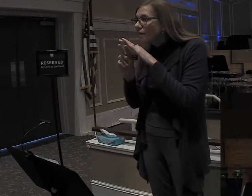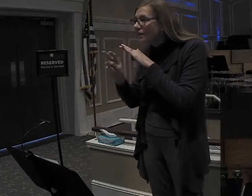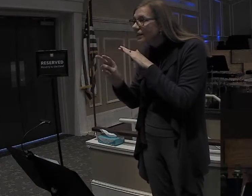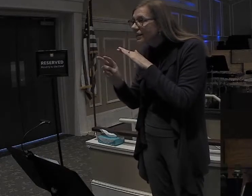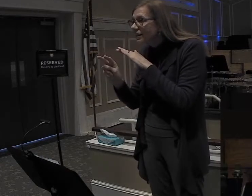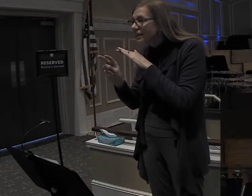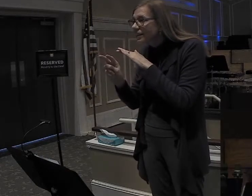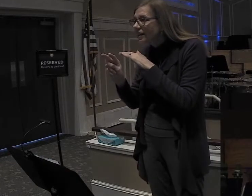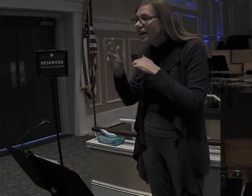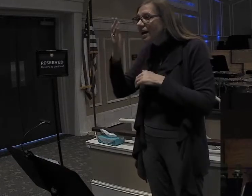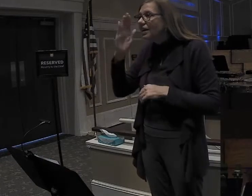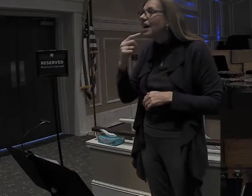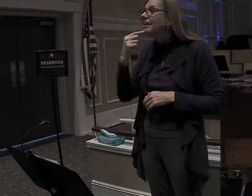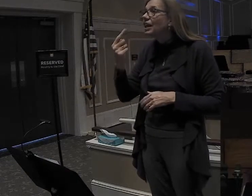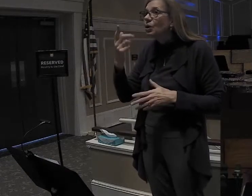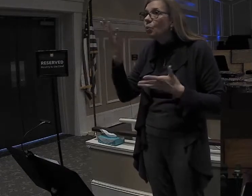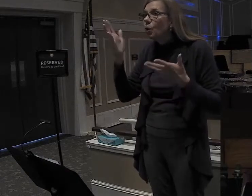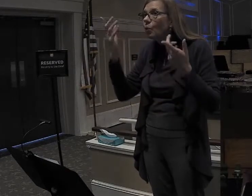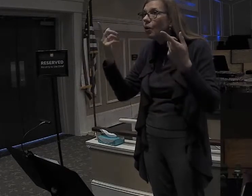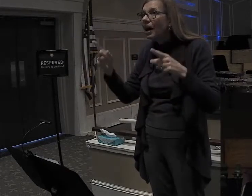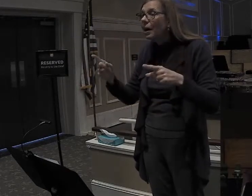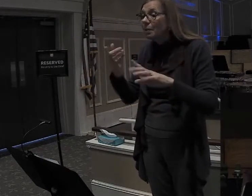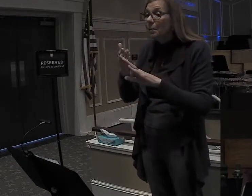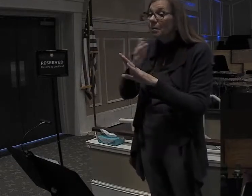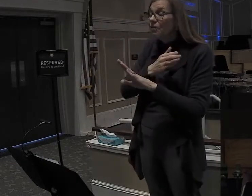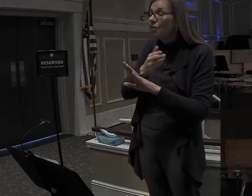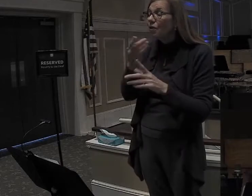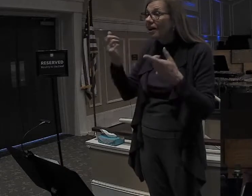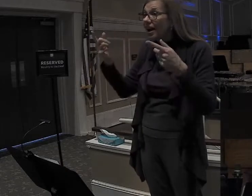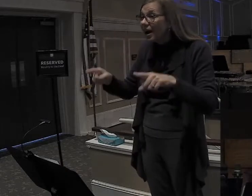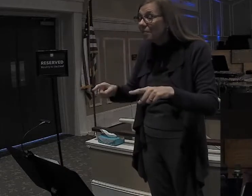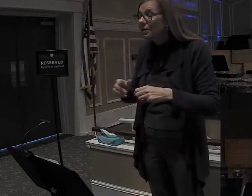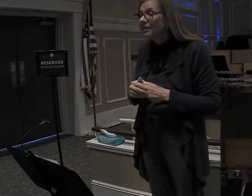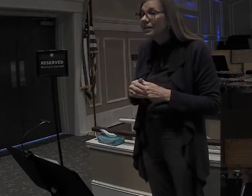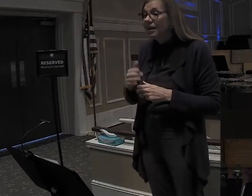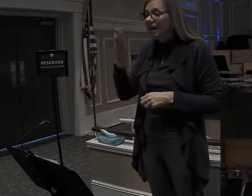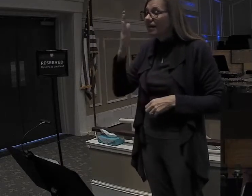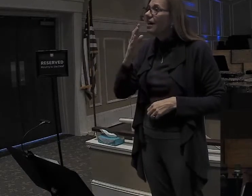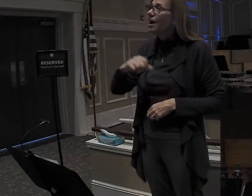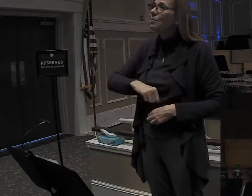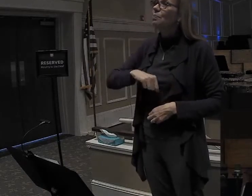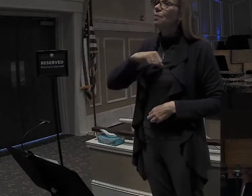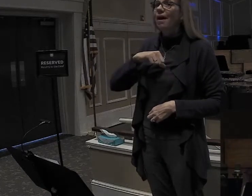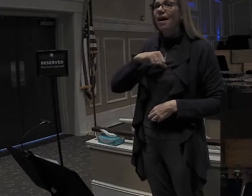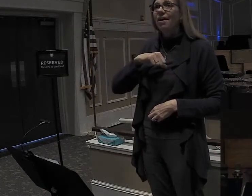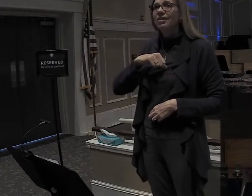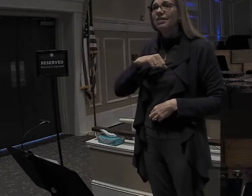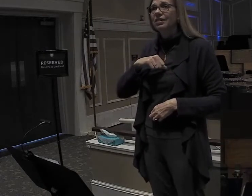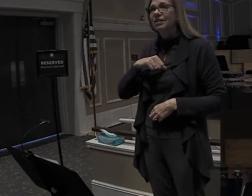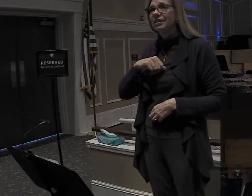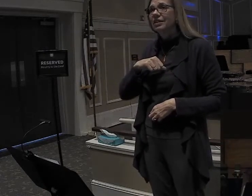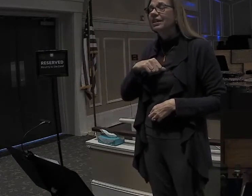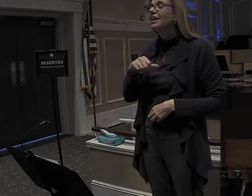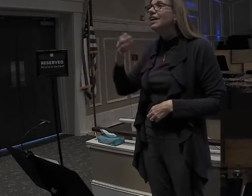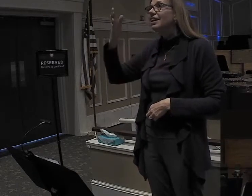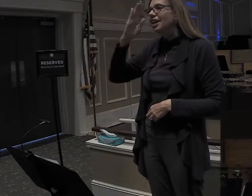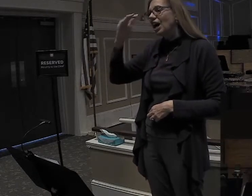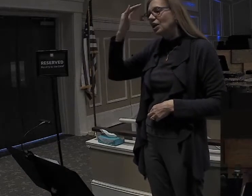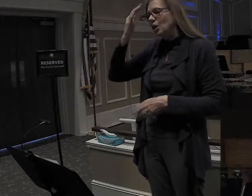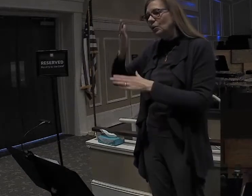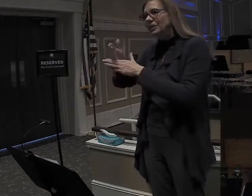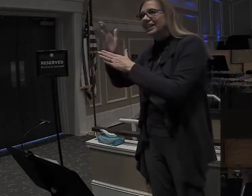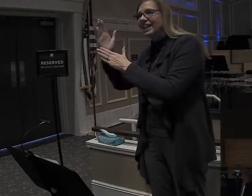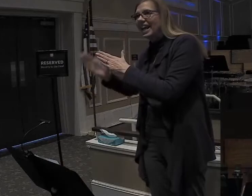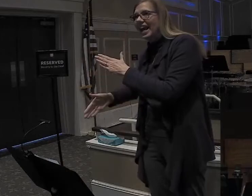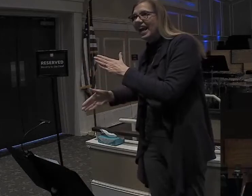Is God telling you what's going to happen before it occurs? God is proud of the fact that He knows the end, not at the